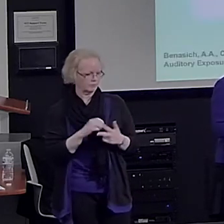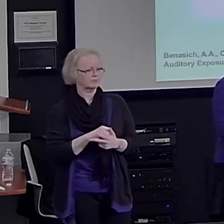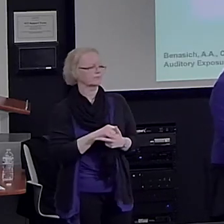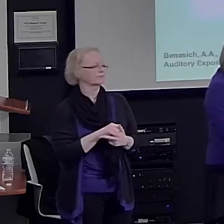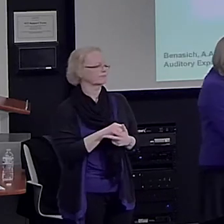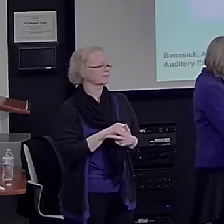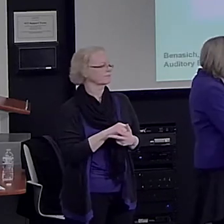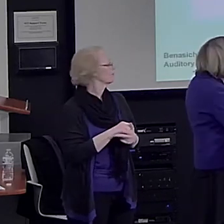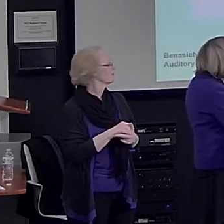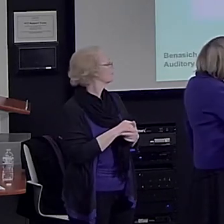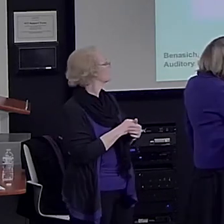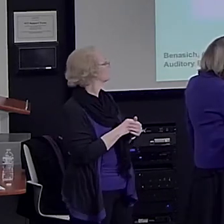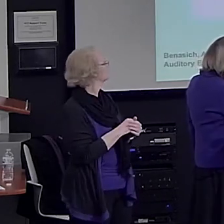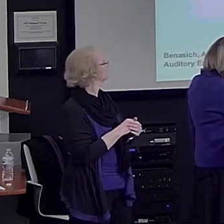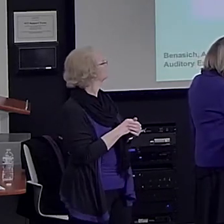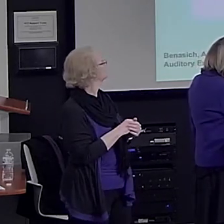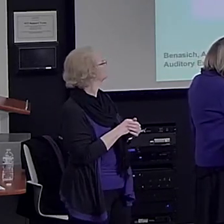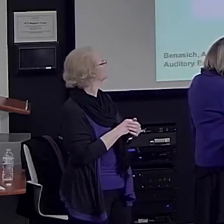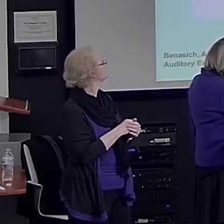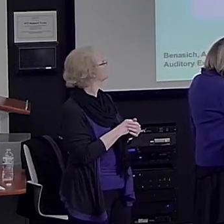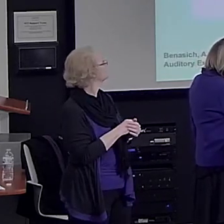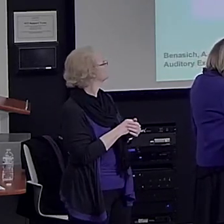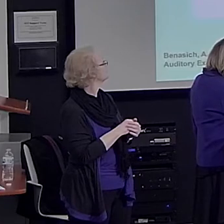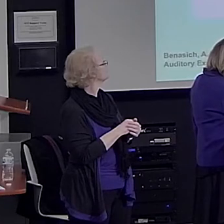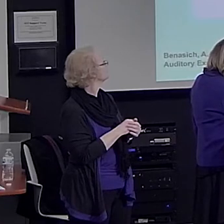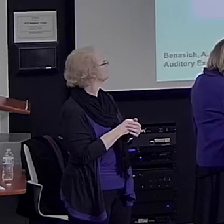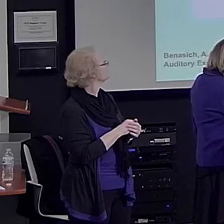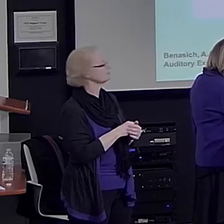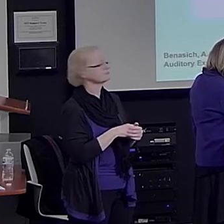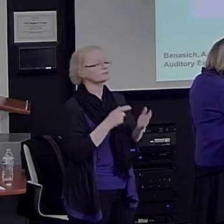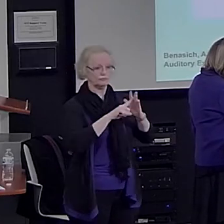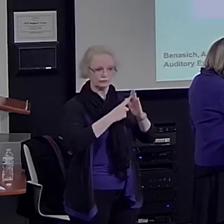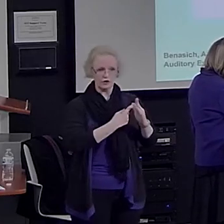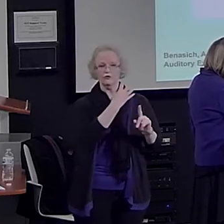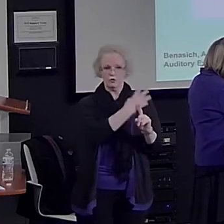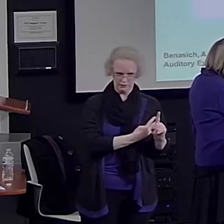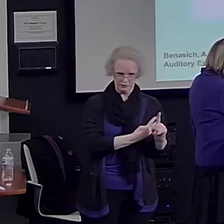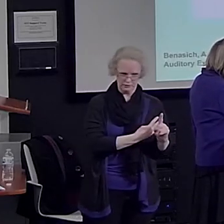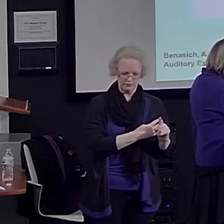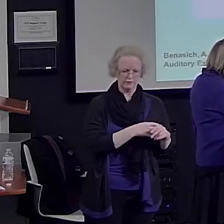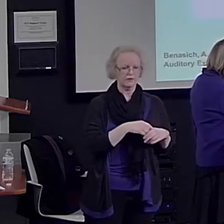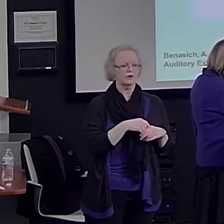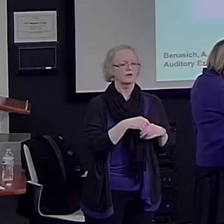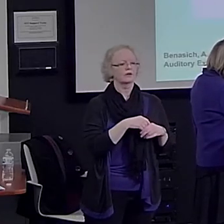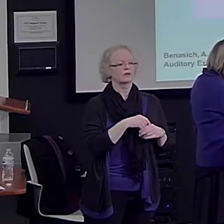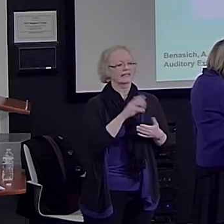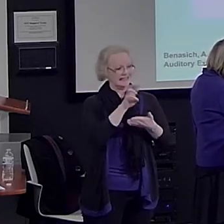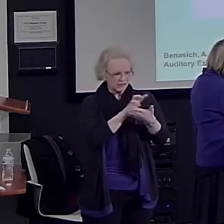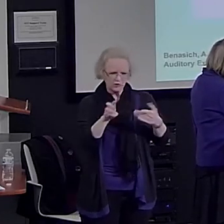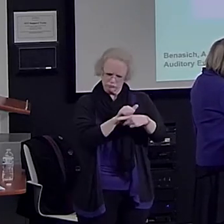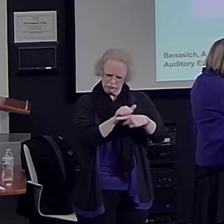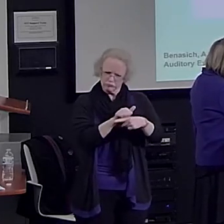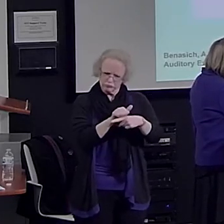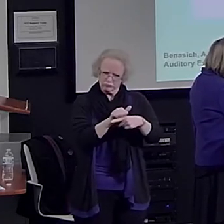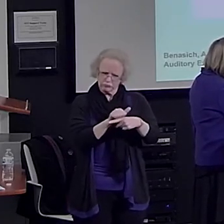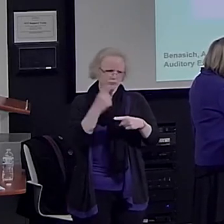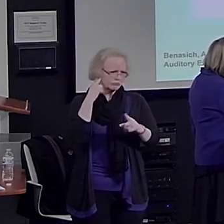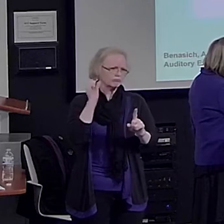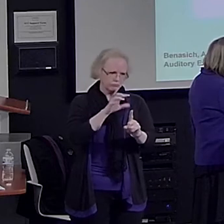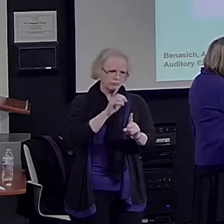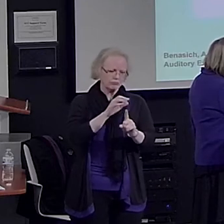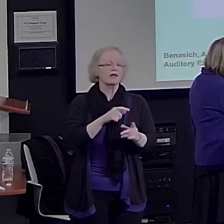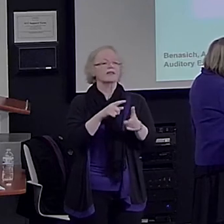so four months we start them at four months six weeks of active auditory training then